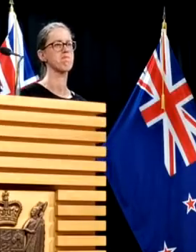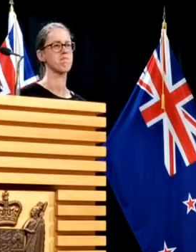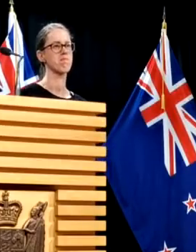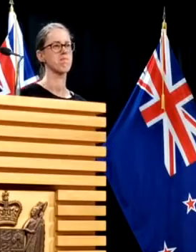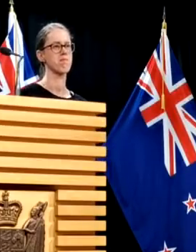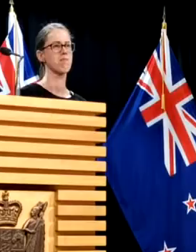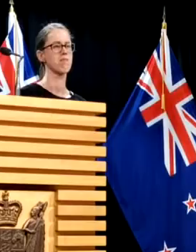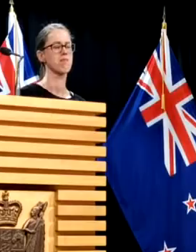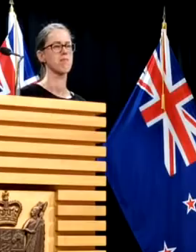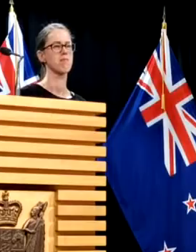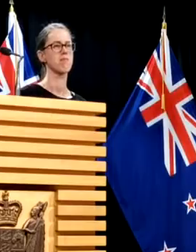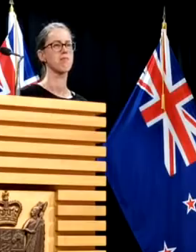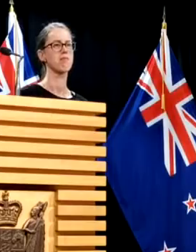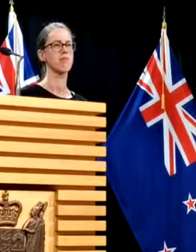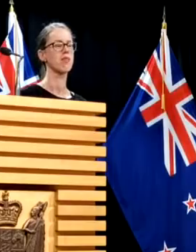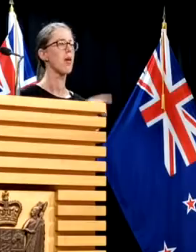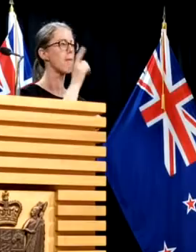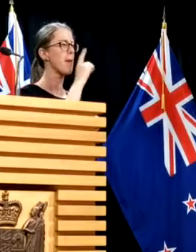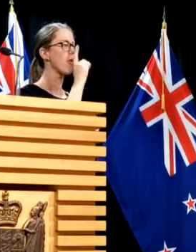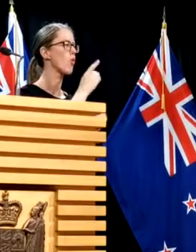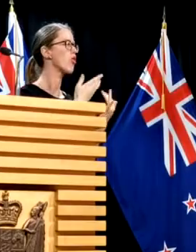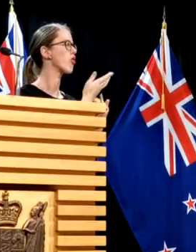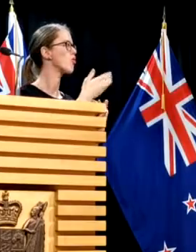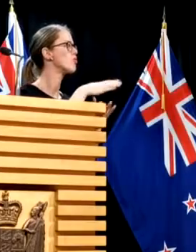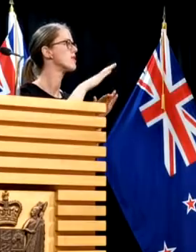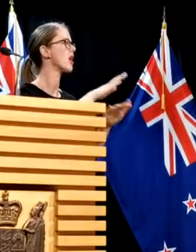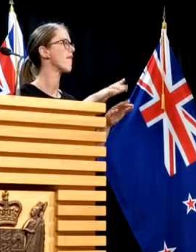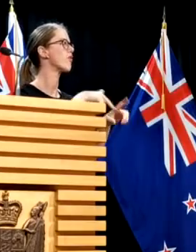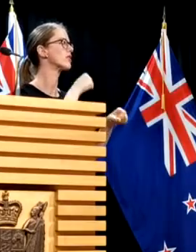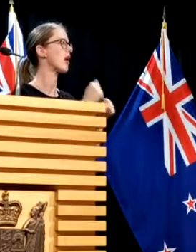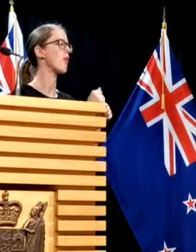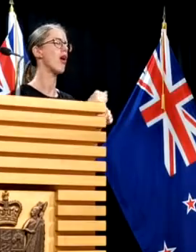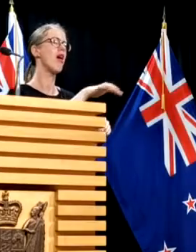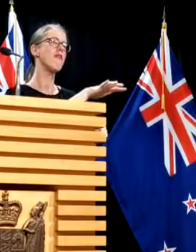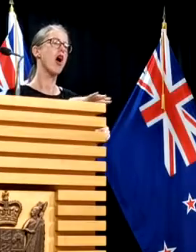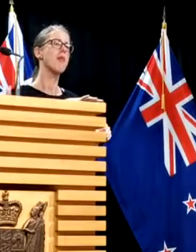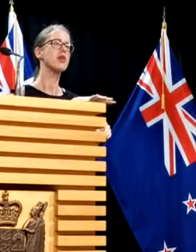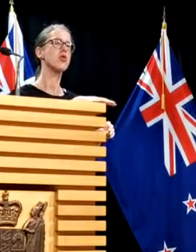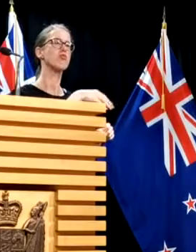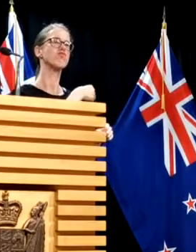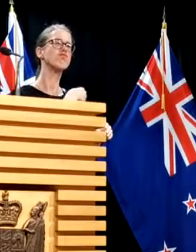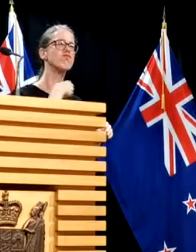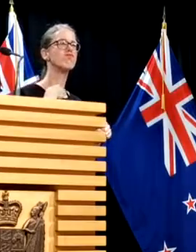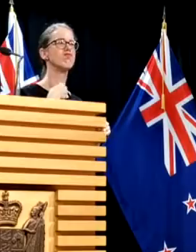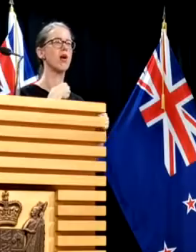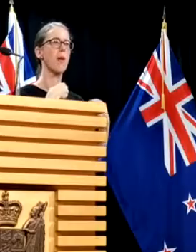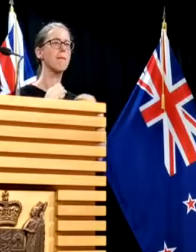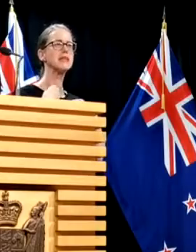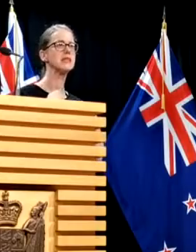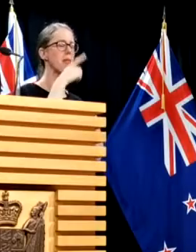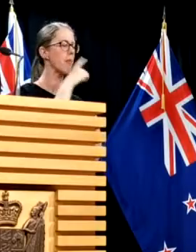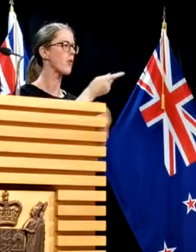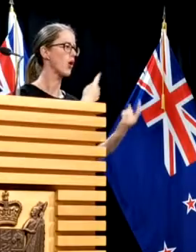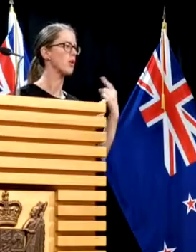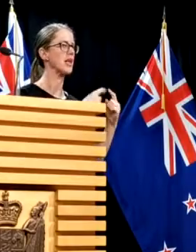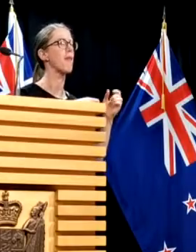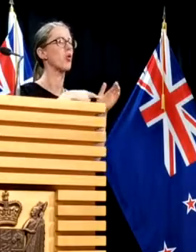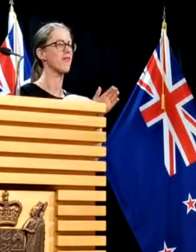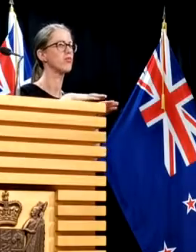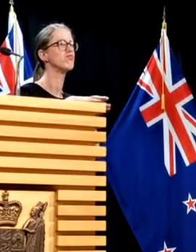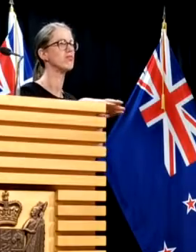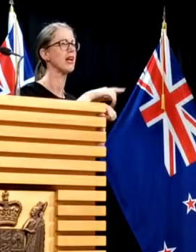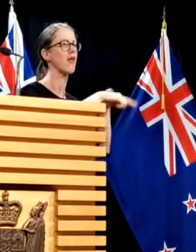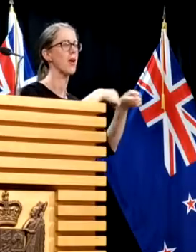been feedback that I've picked up from stakeholders ranging from environmental NGOs to the business community.